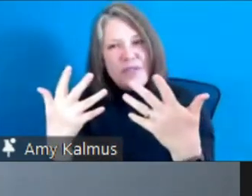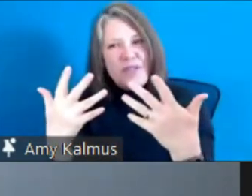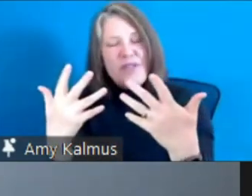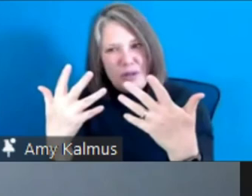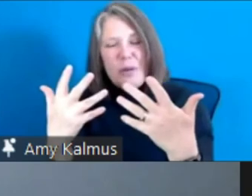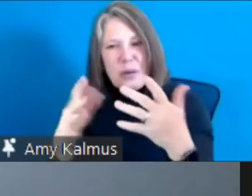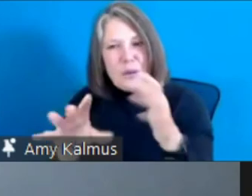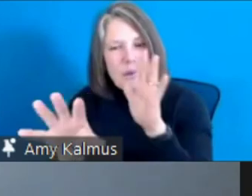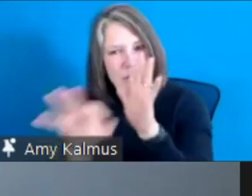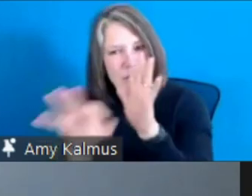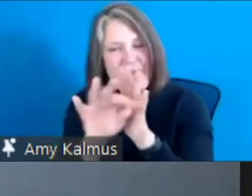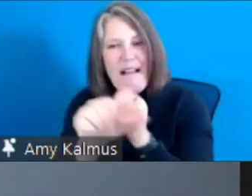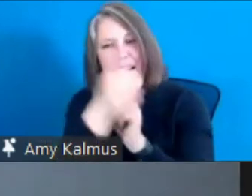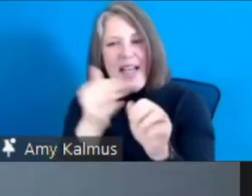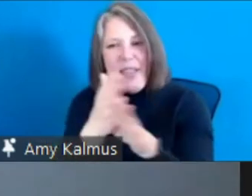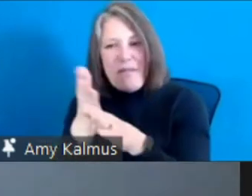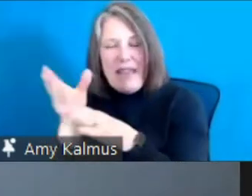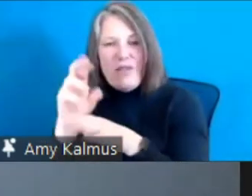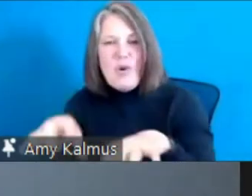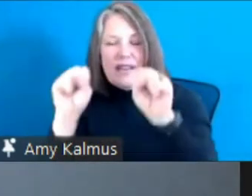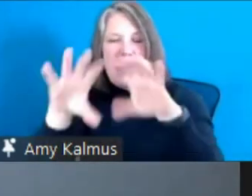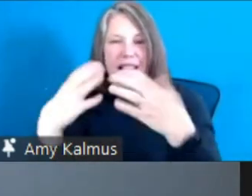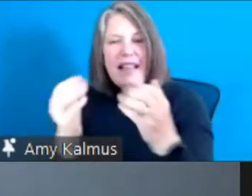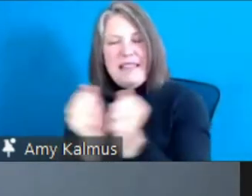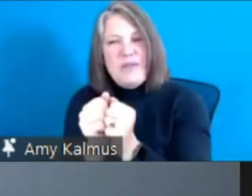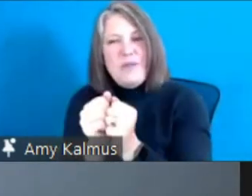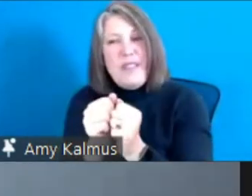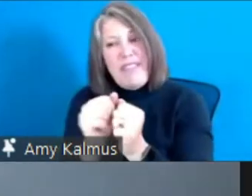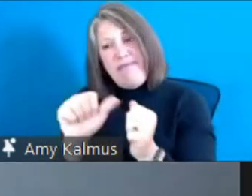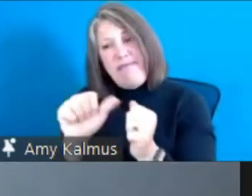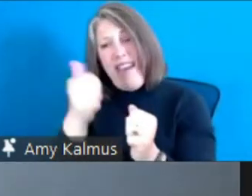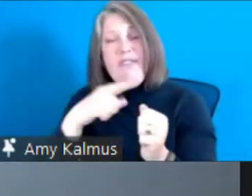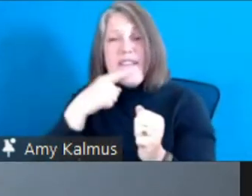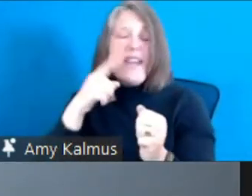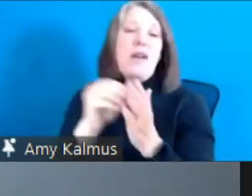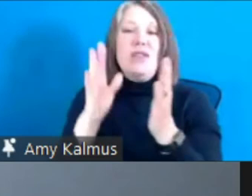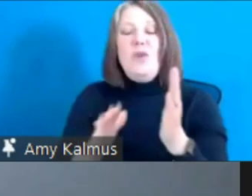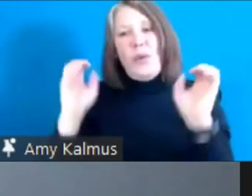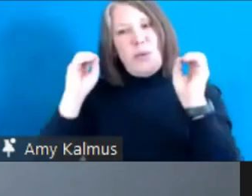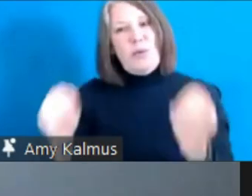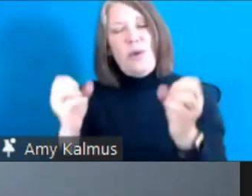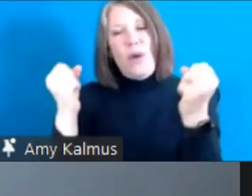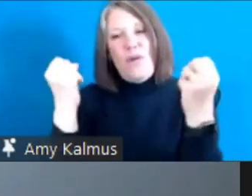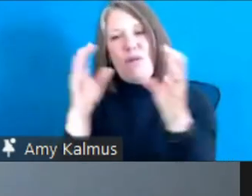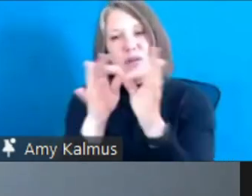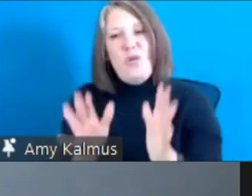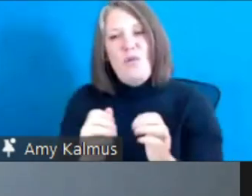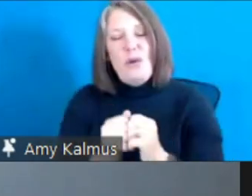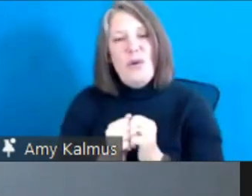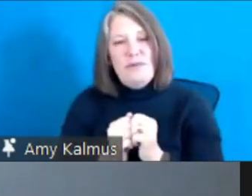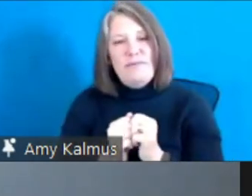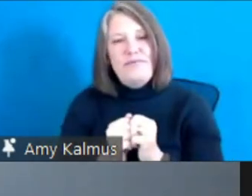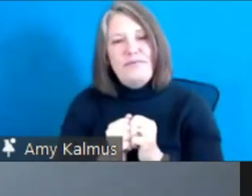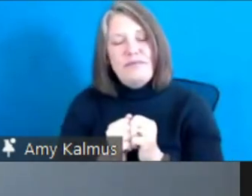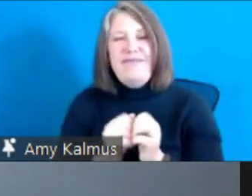or take classes with other hearing students. There's no sign language interpreters. And